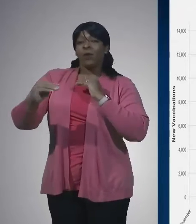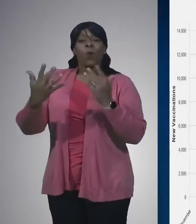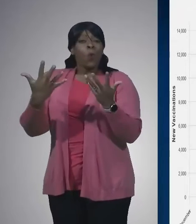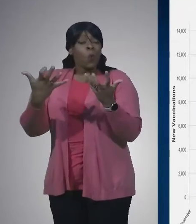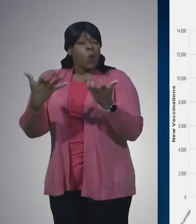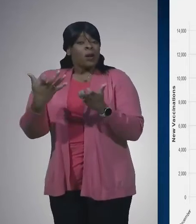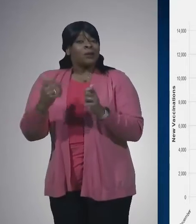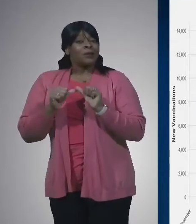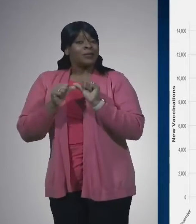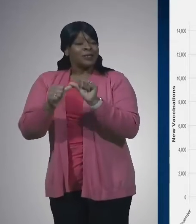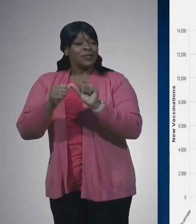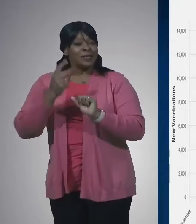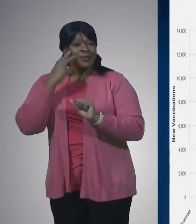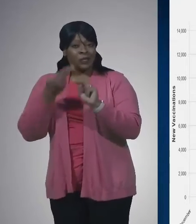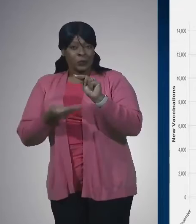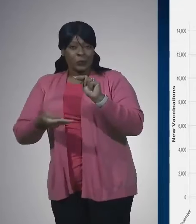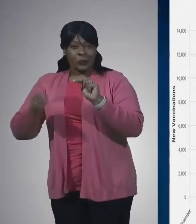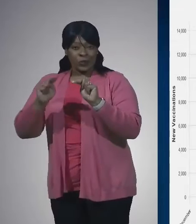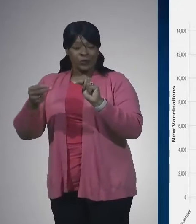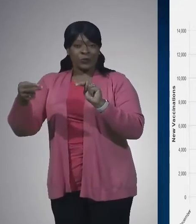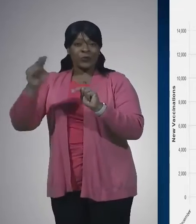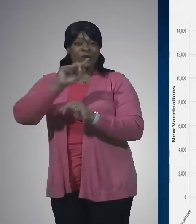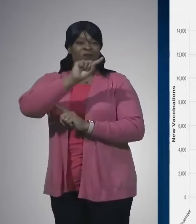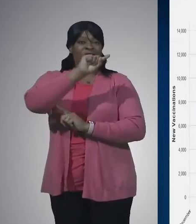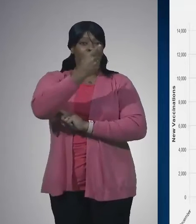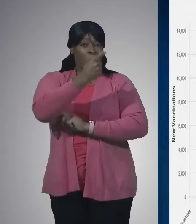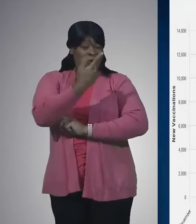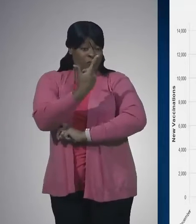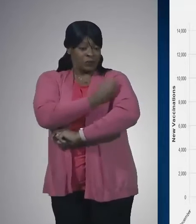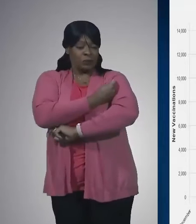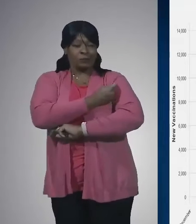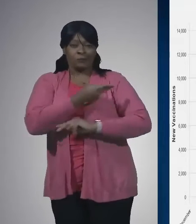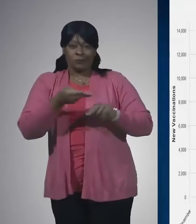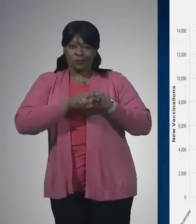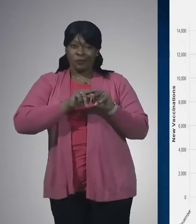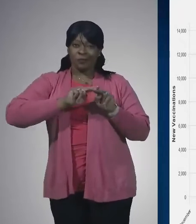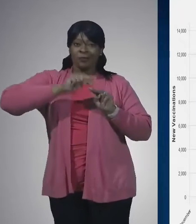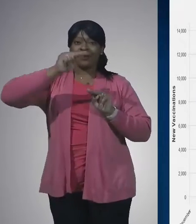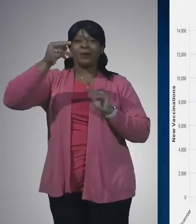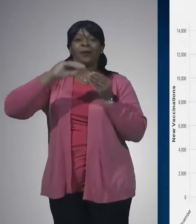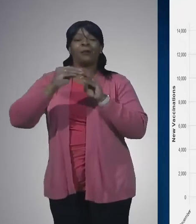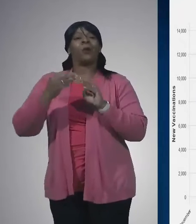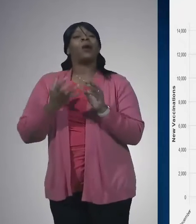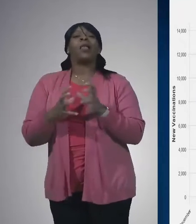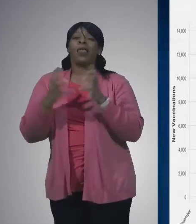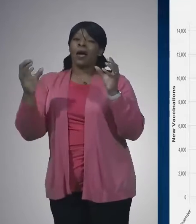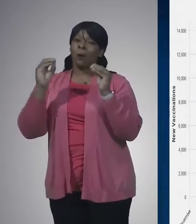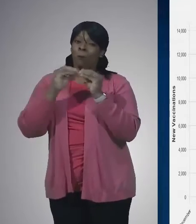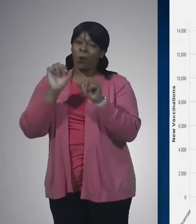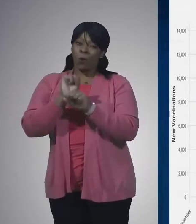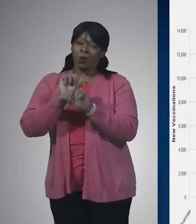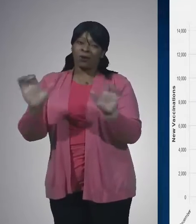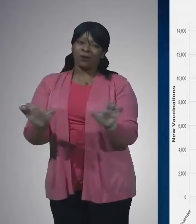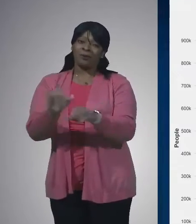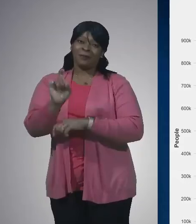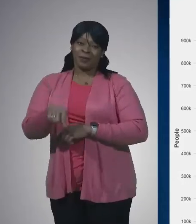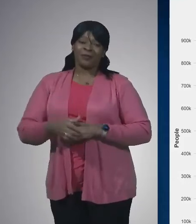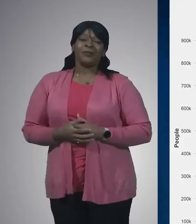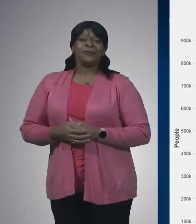to see an increase in the rate of first doses, and we know that we have a lot more work to do. Next